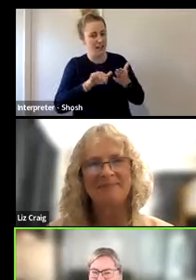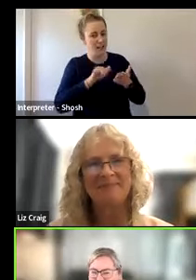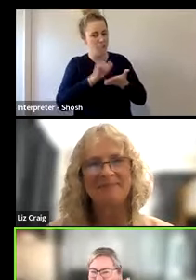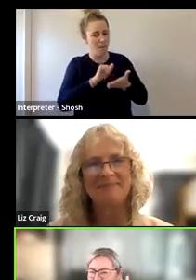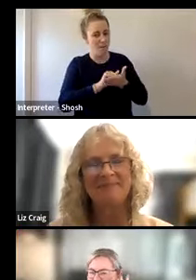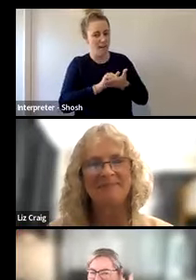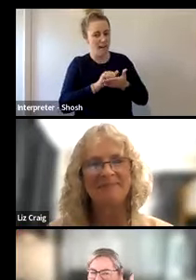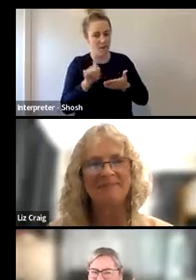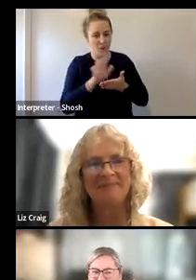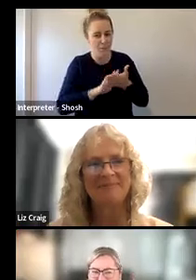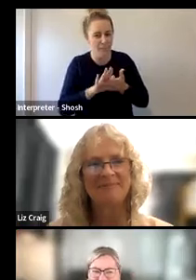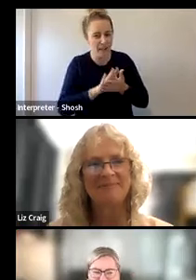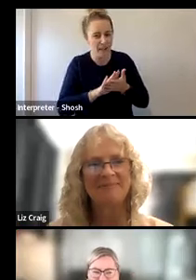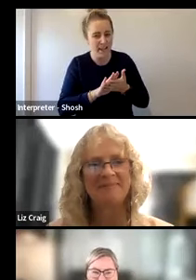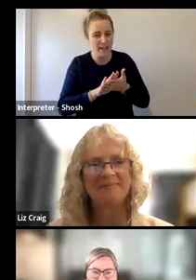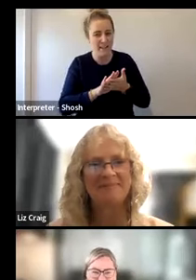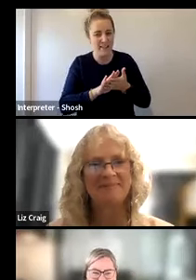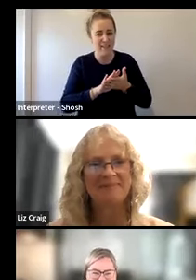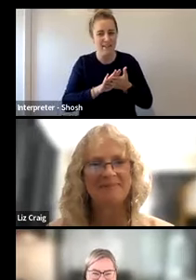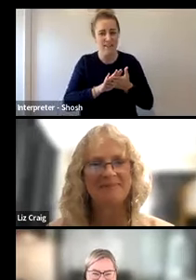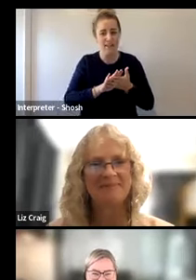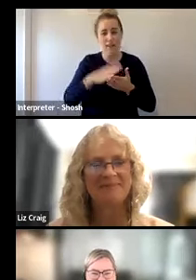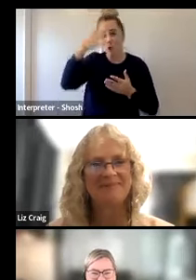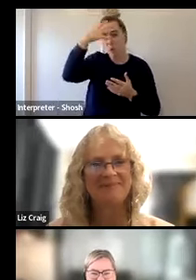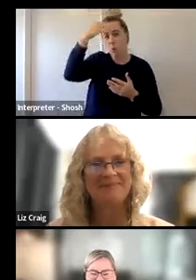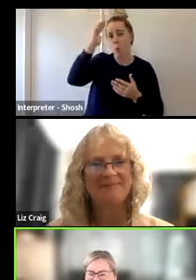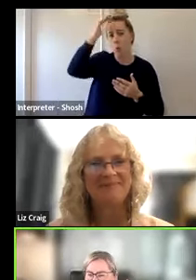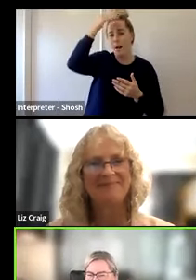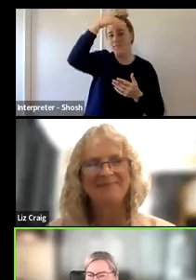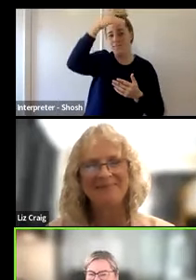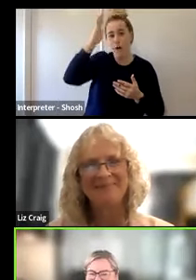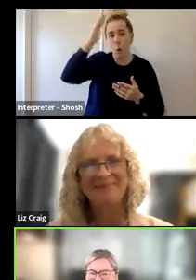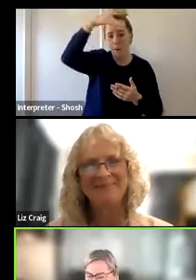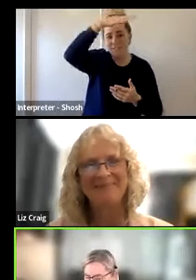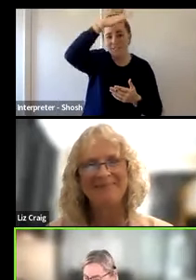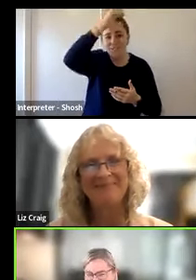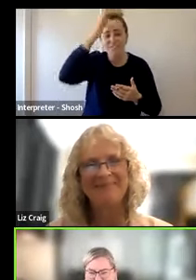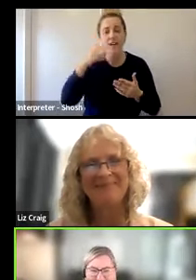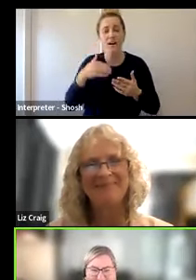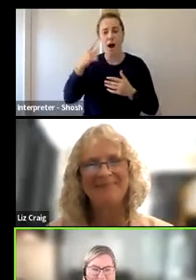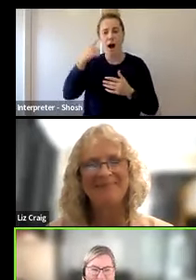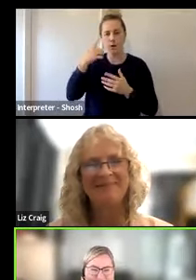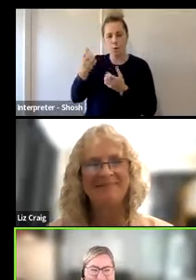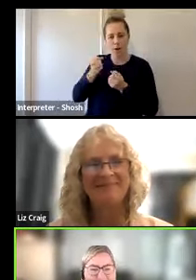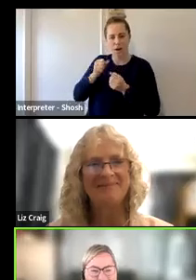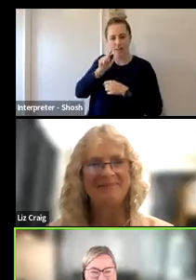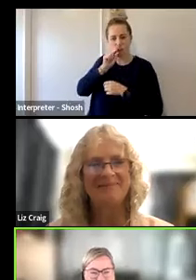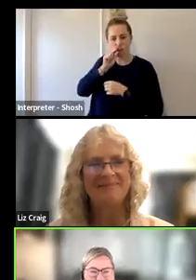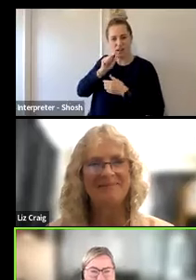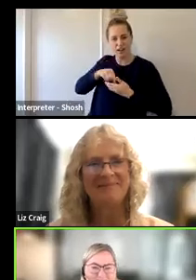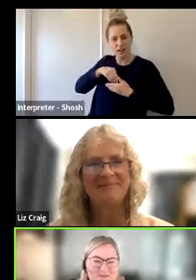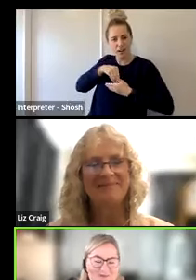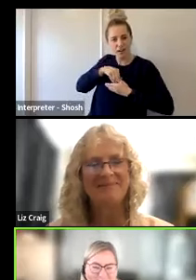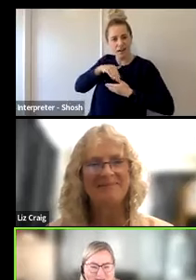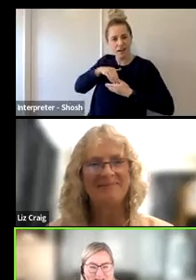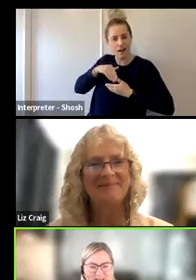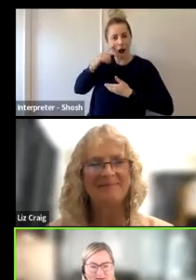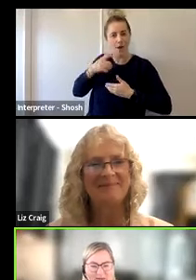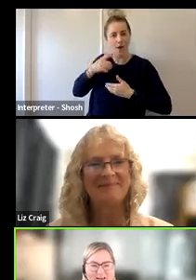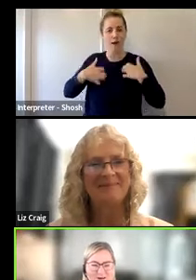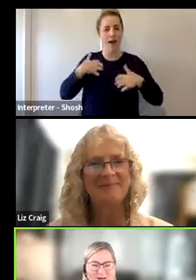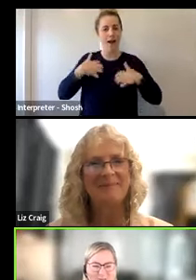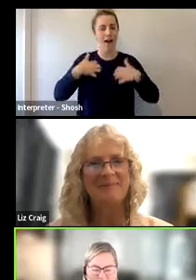did you snuggle a newborn quiff? Yeah, I thought you'd snuggle a newborn chicken. I was very excited for you.